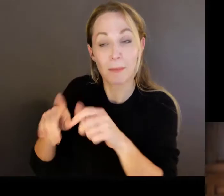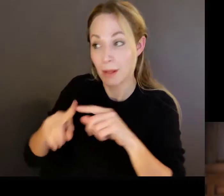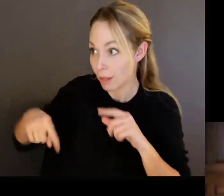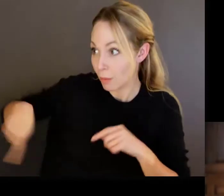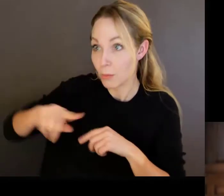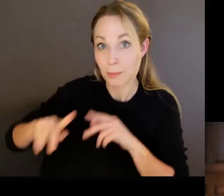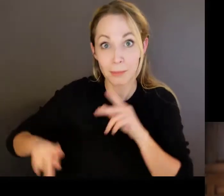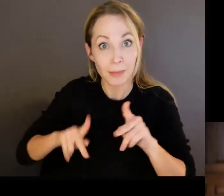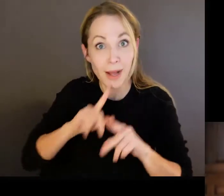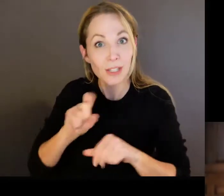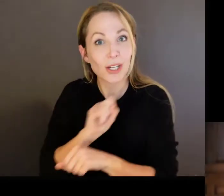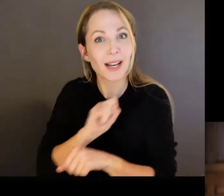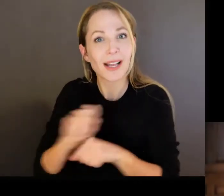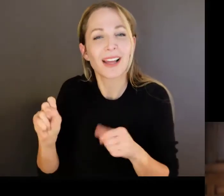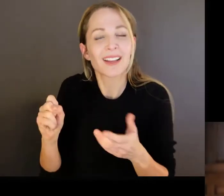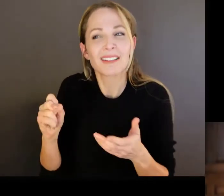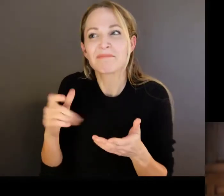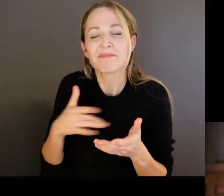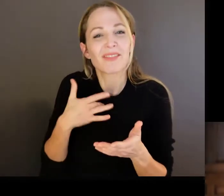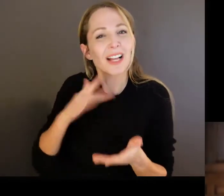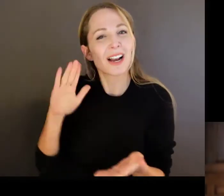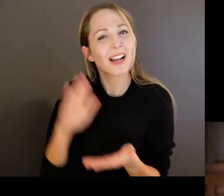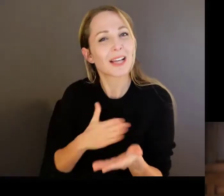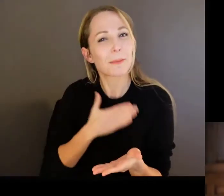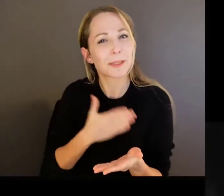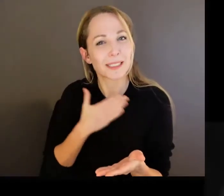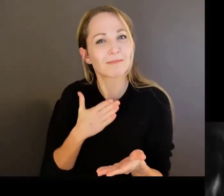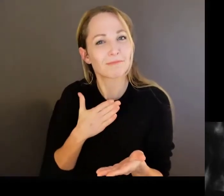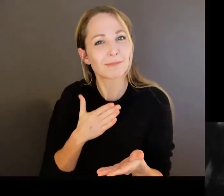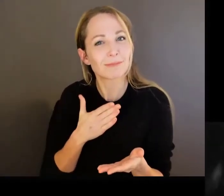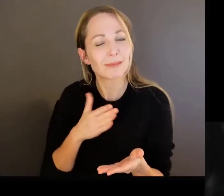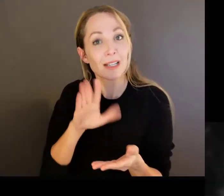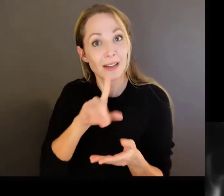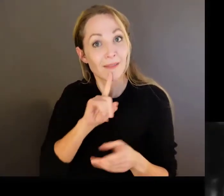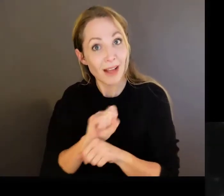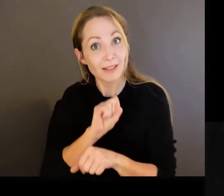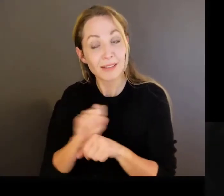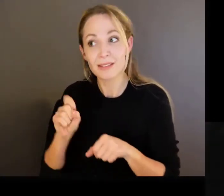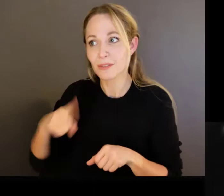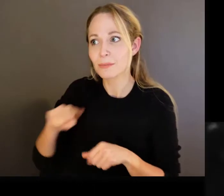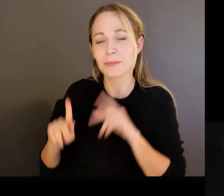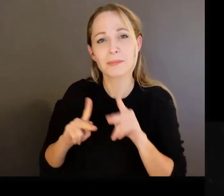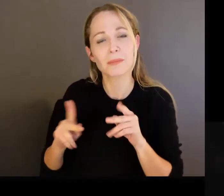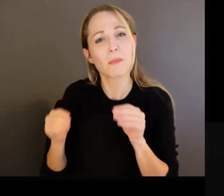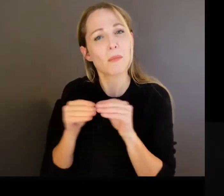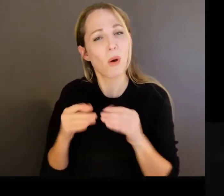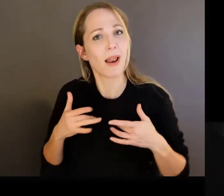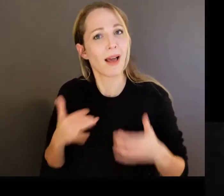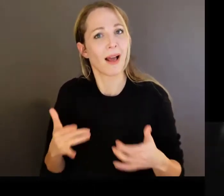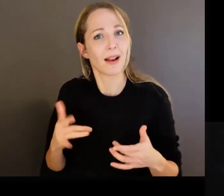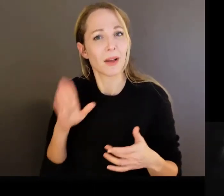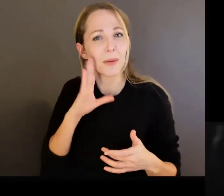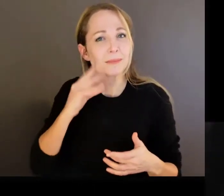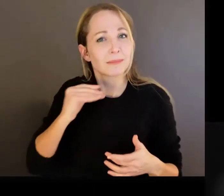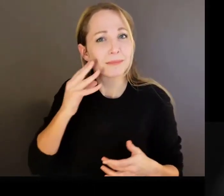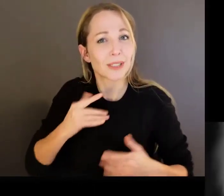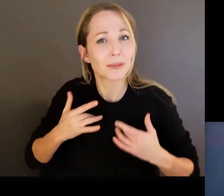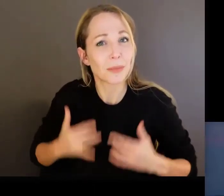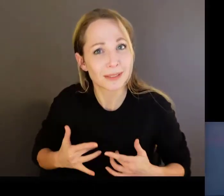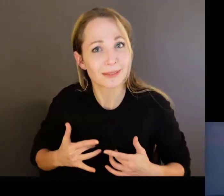individuals actually end up being less happy. In fact, they're more likely to experience